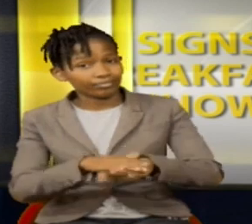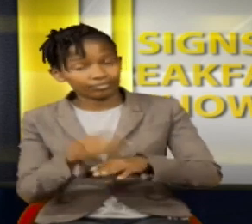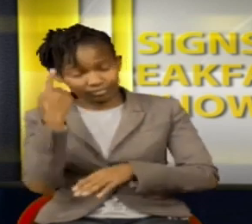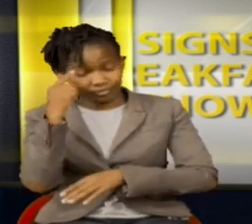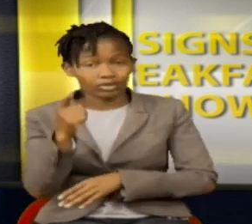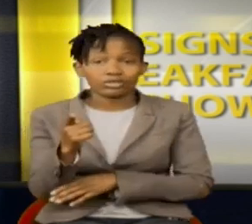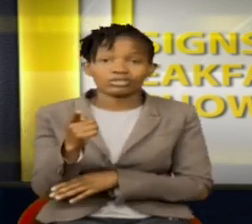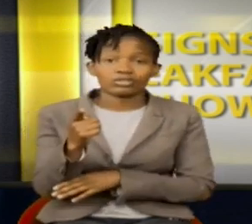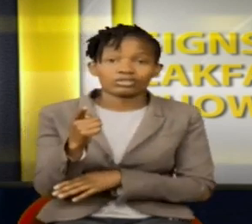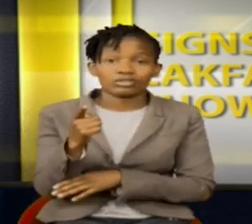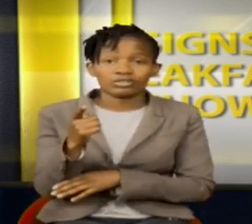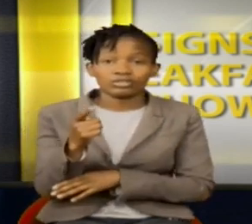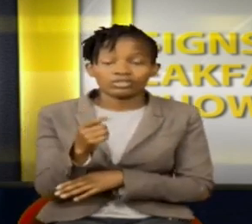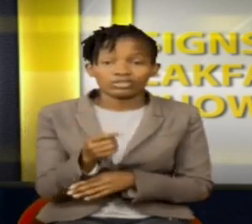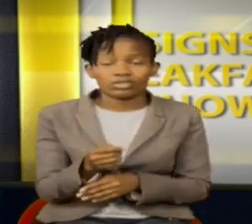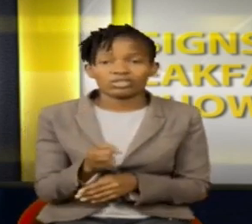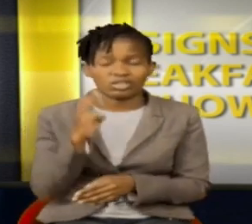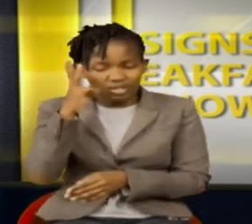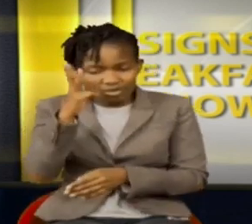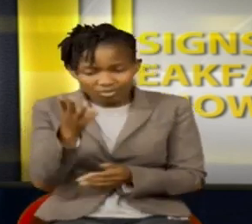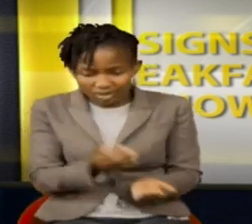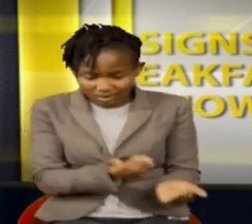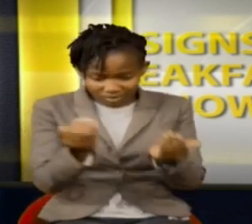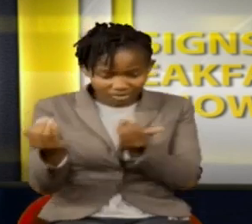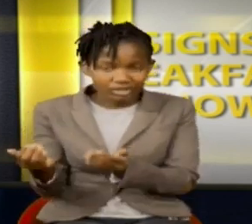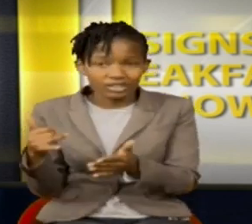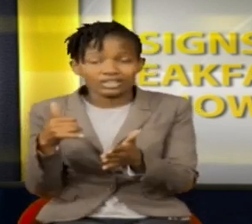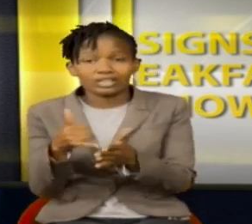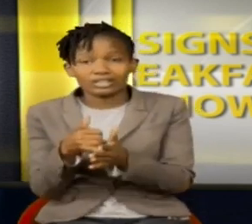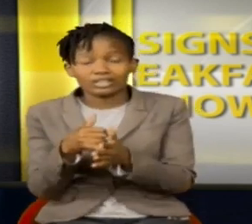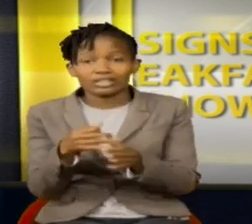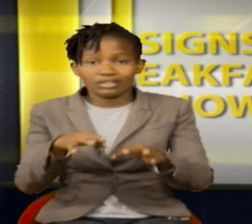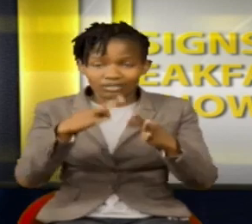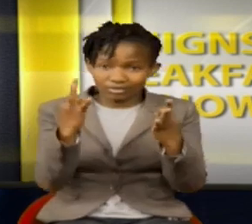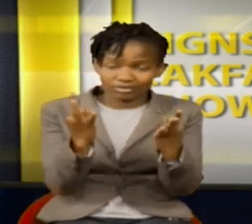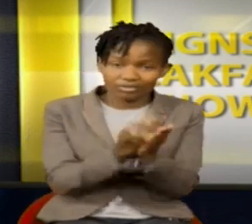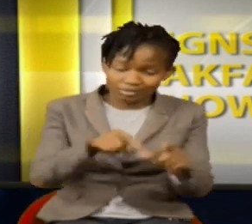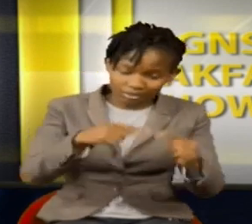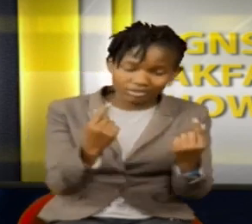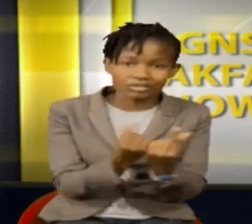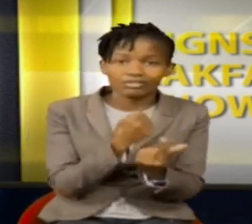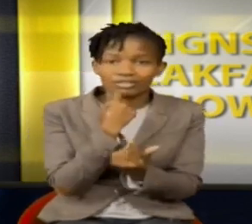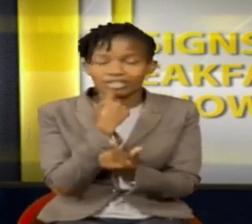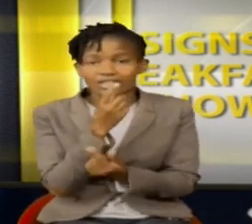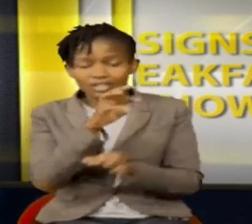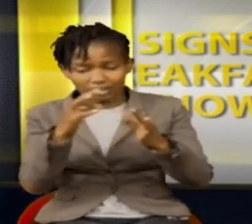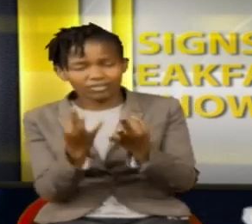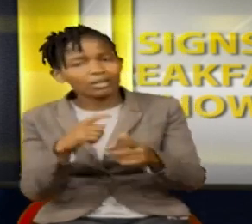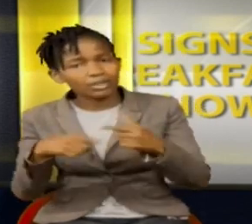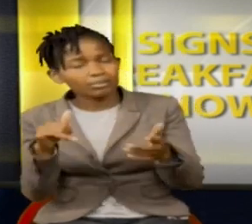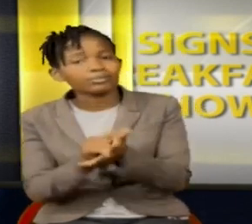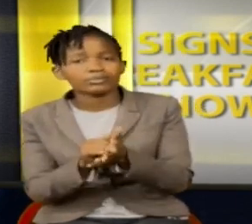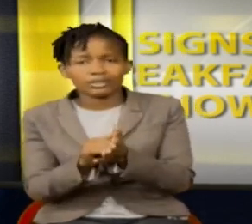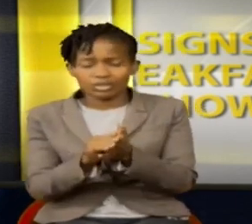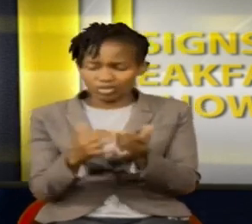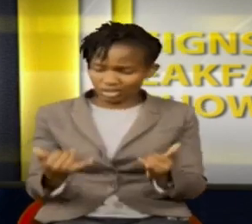need to address it. So him is willing to take it head on. Yeah. There's a family group, him, his wife, children. All right. And you know, let us